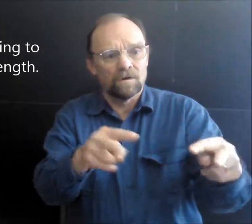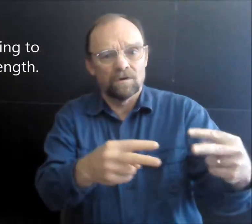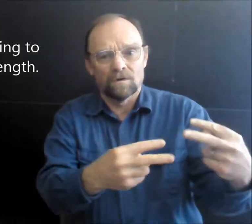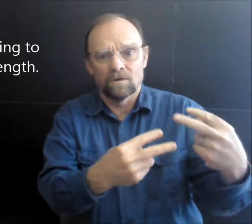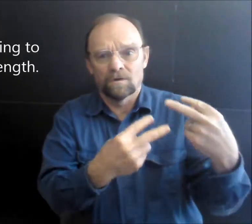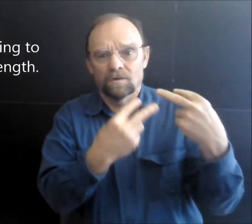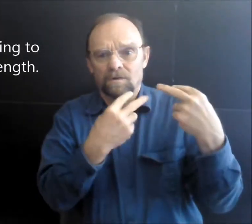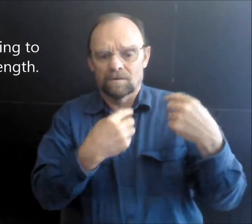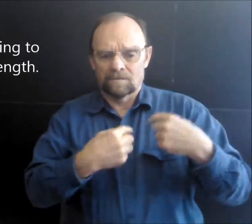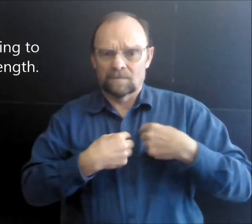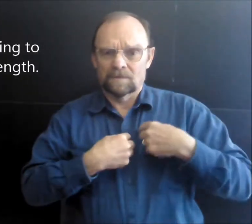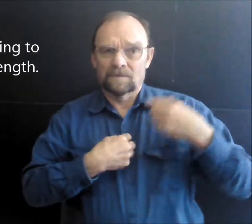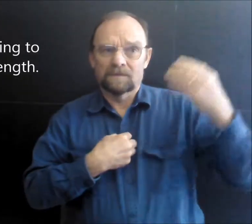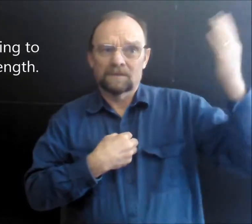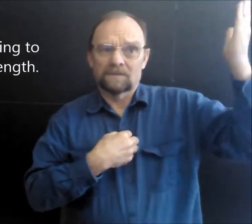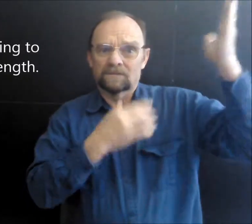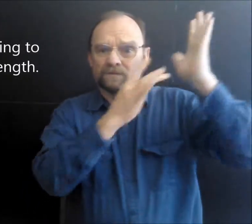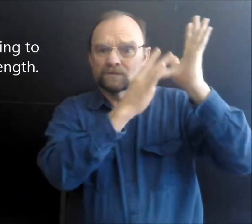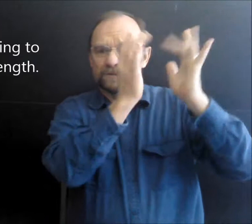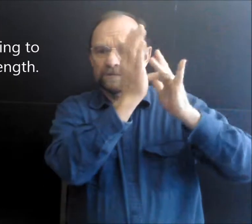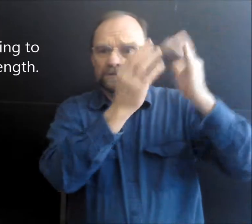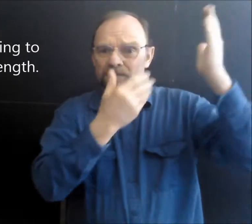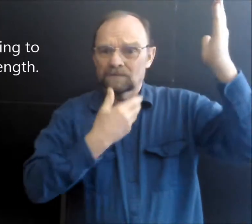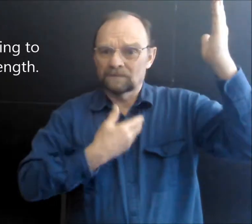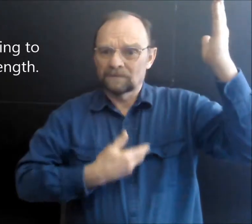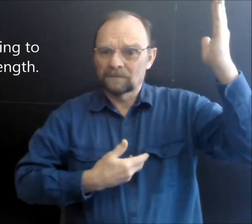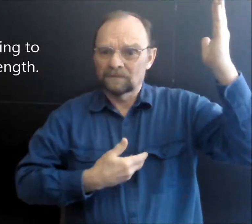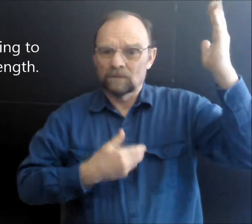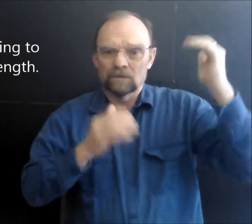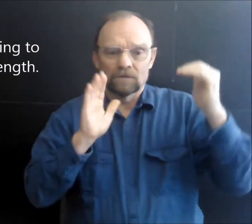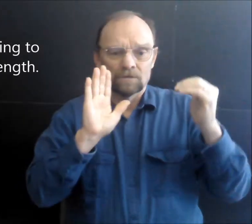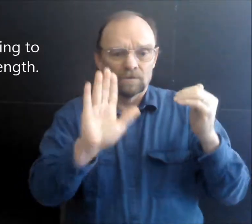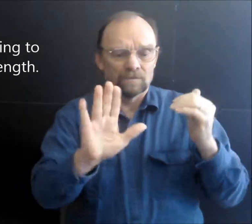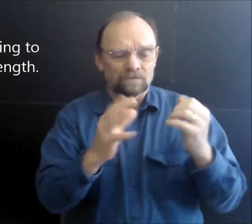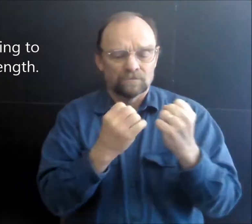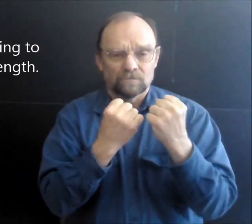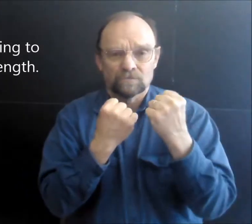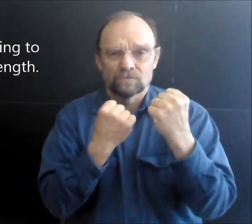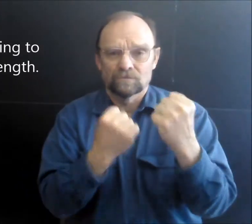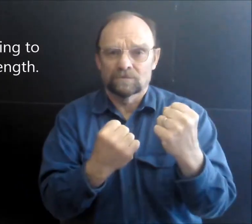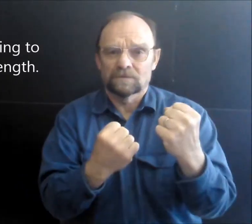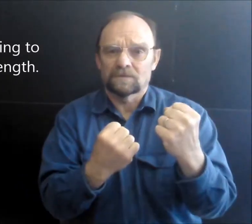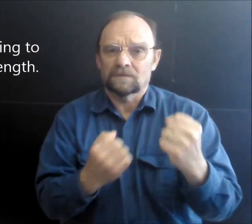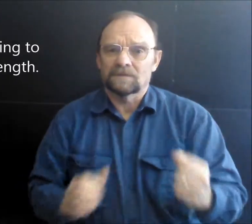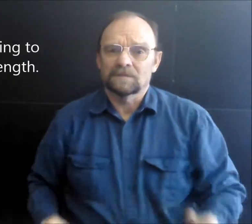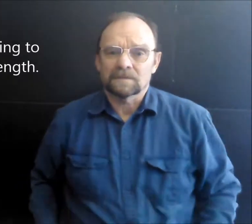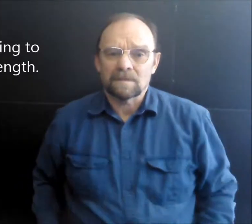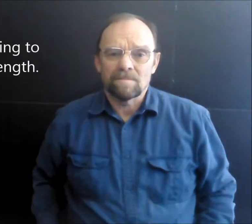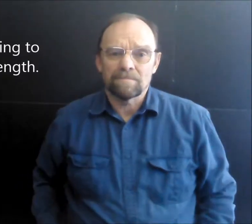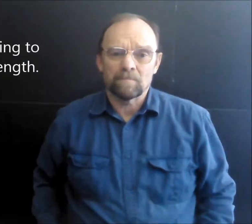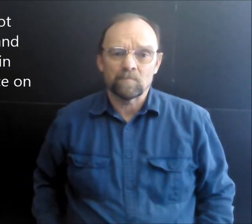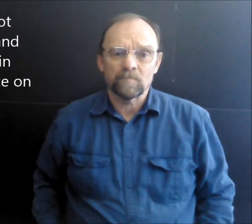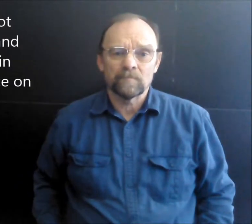Abundant life is not necessarily health and wealth. It is living in continual dependence on me.